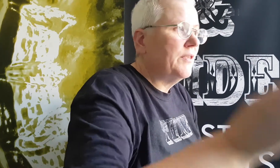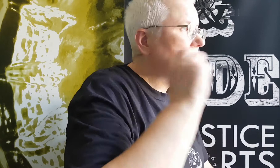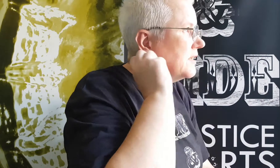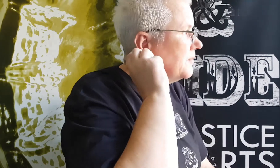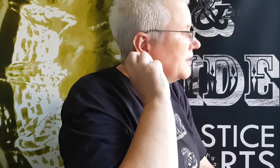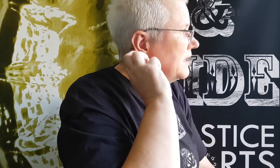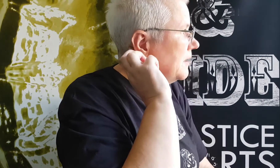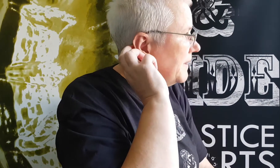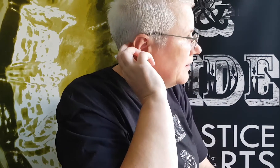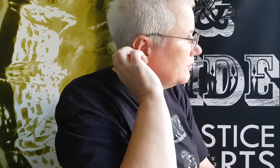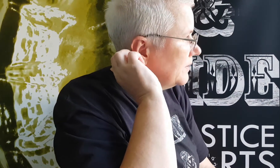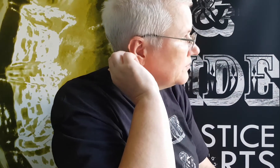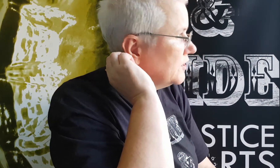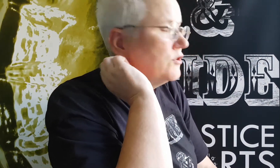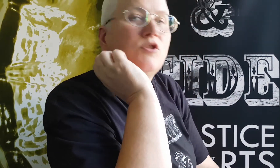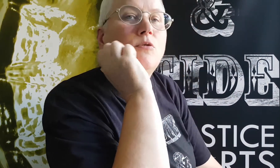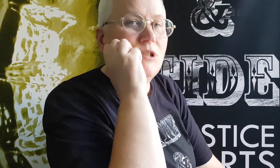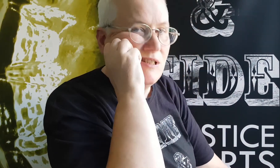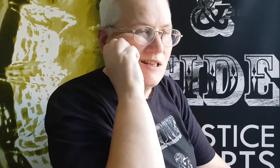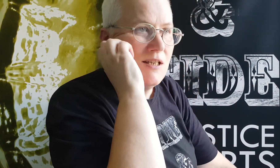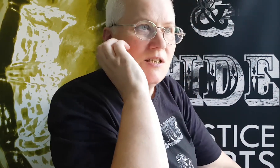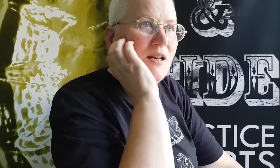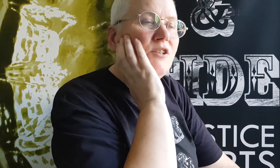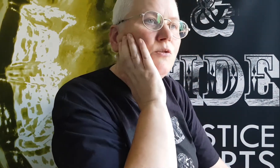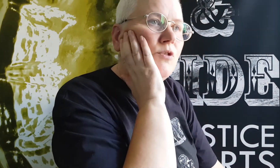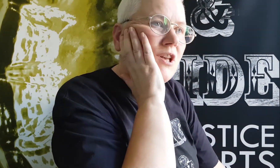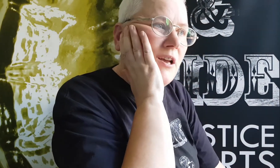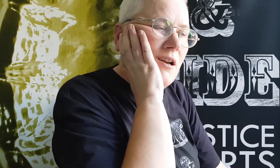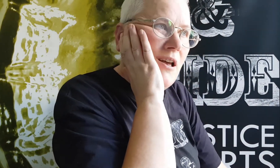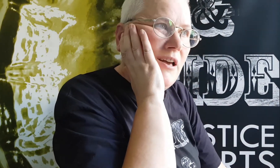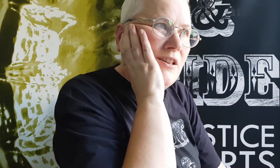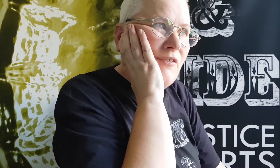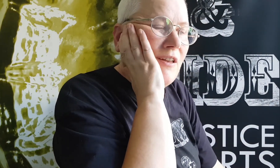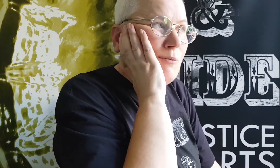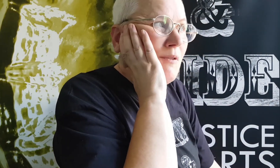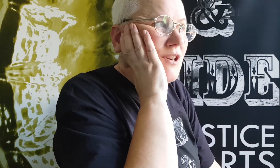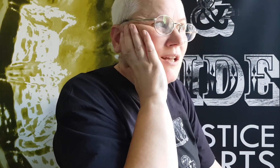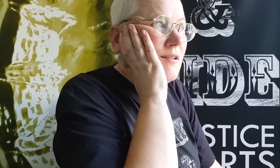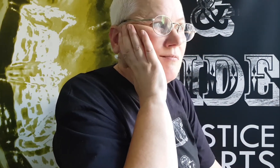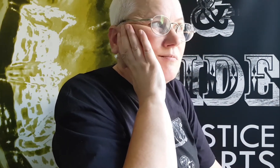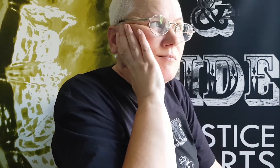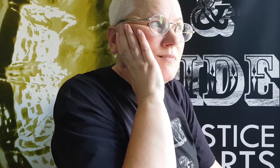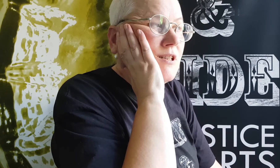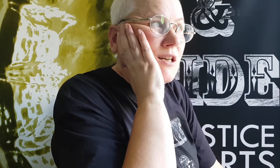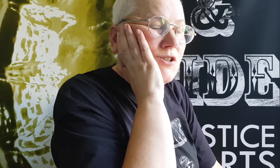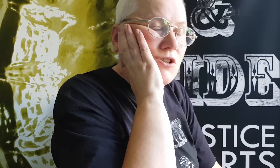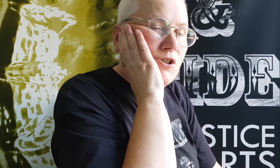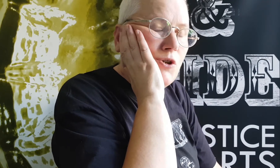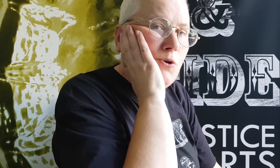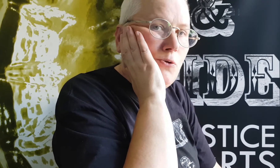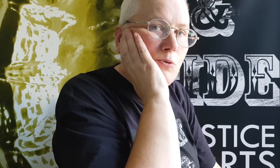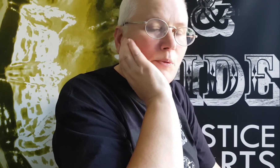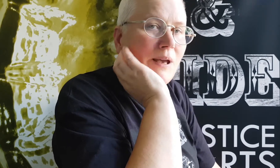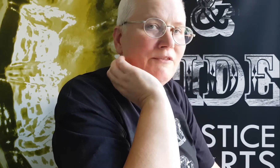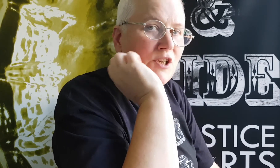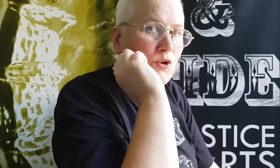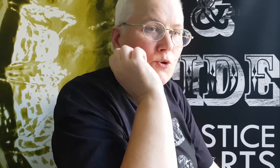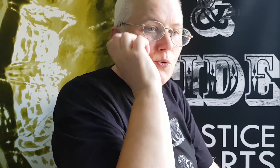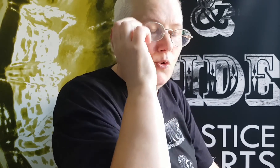things I'm thinking about with Solstice Shorts is this international thing, and the fact we've done Dusk and Noon, but we haven't done Dawn